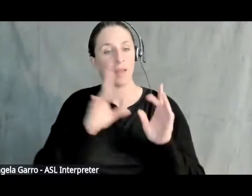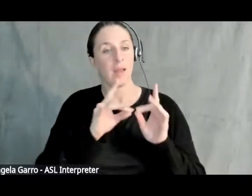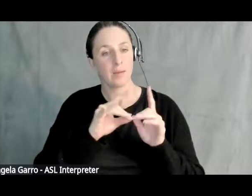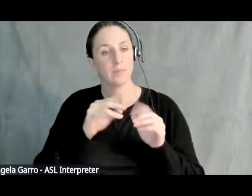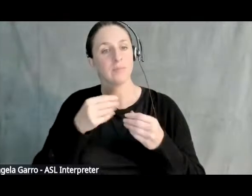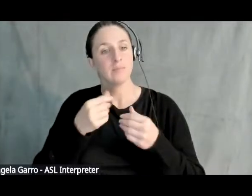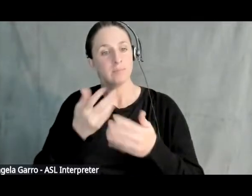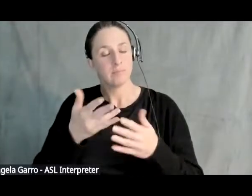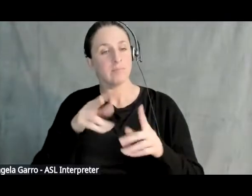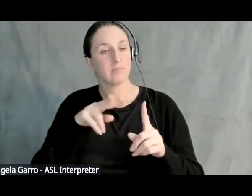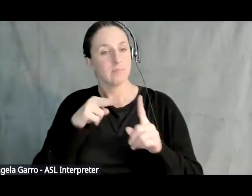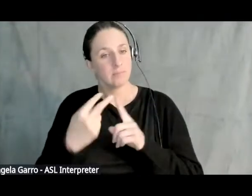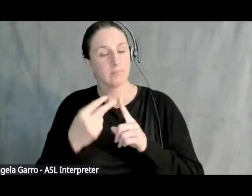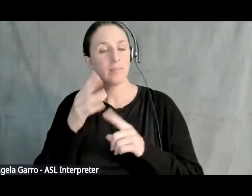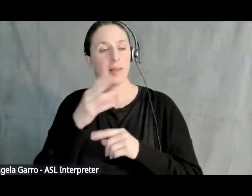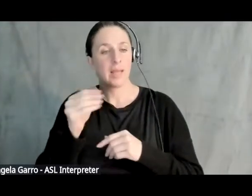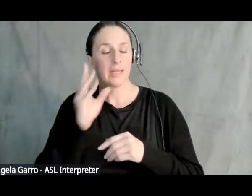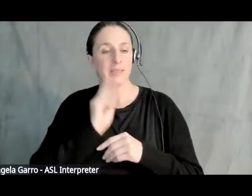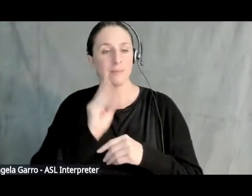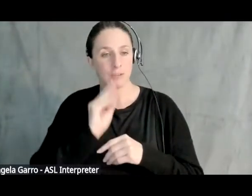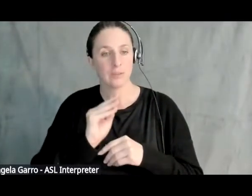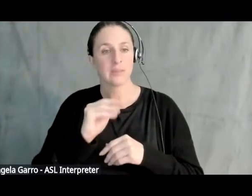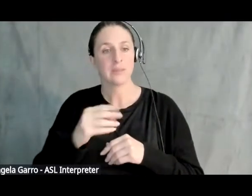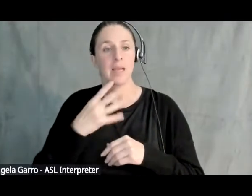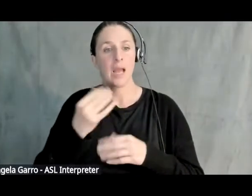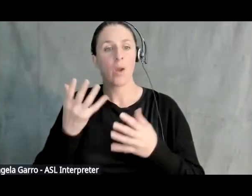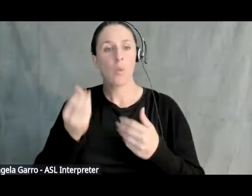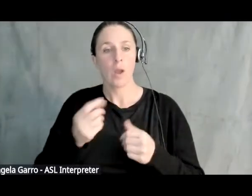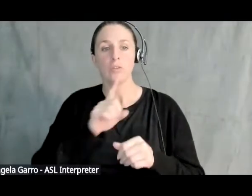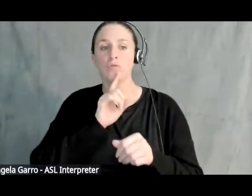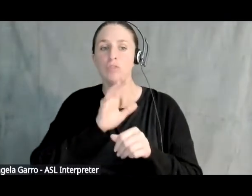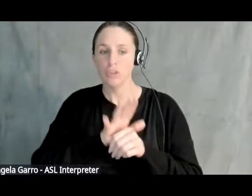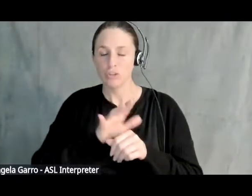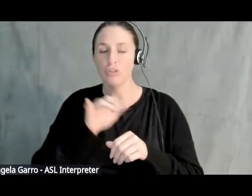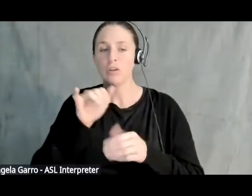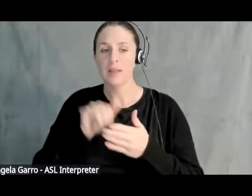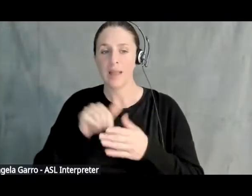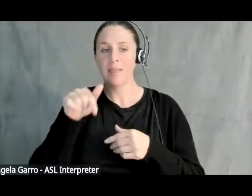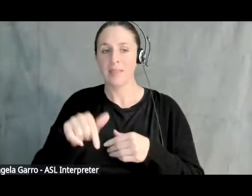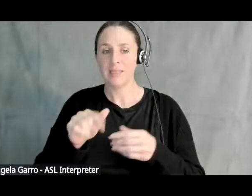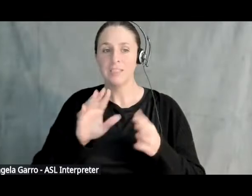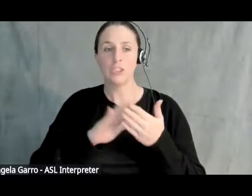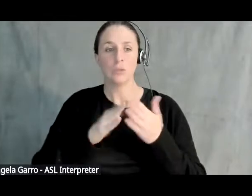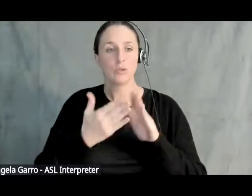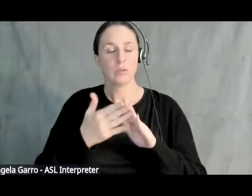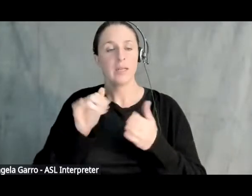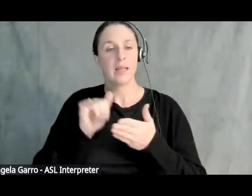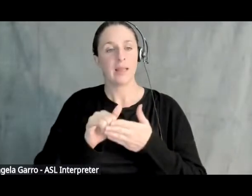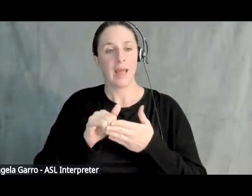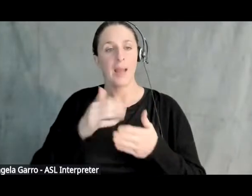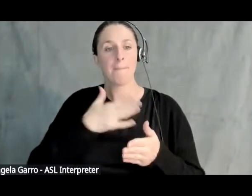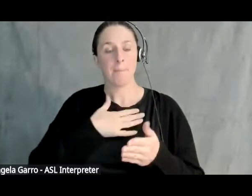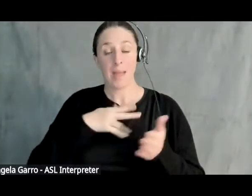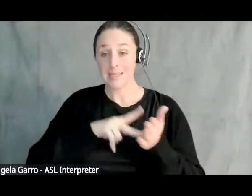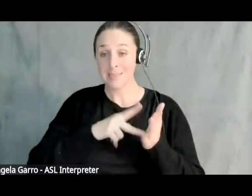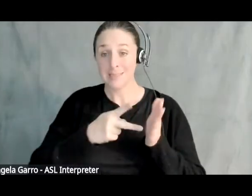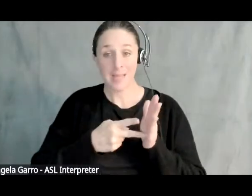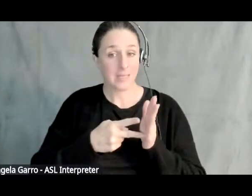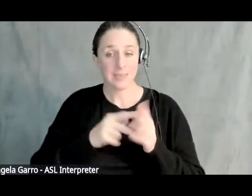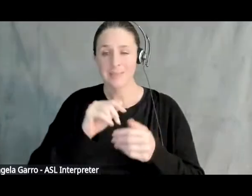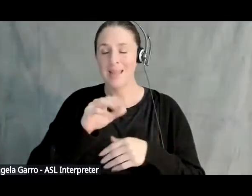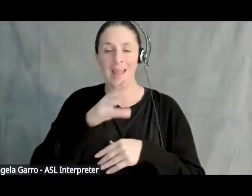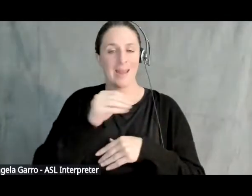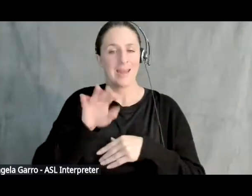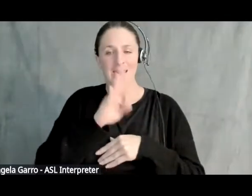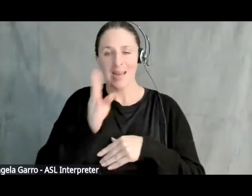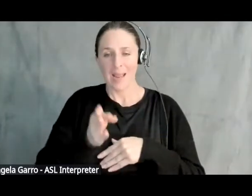and experiences. And I just want to reassure this community that my intent is not and never has